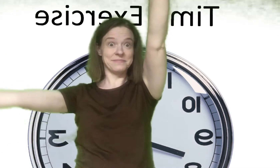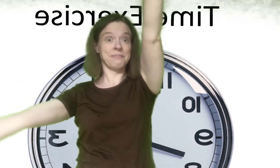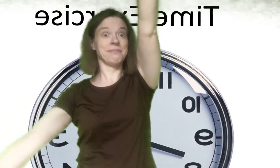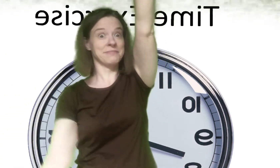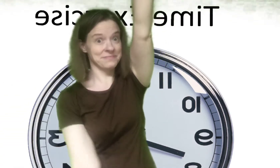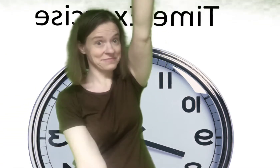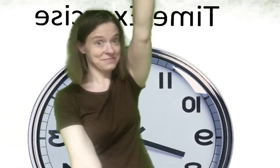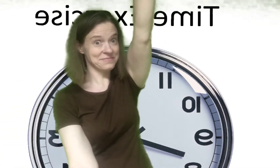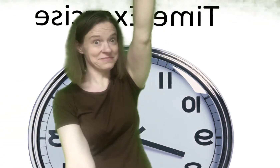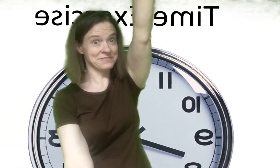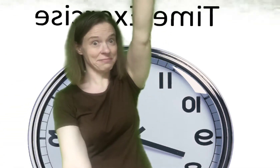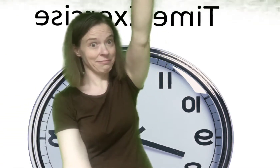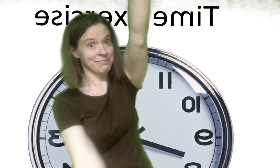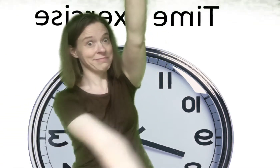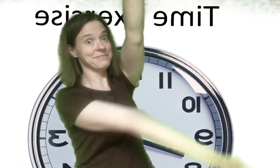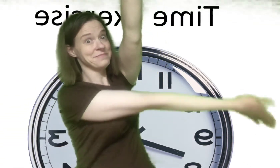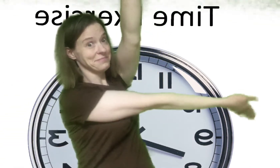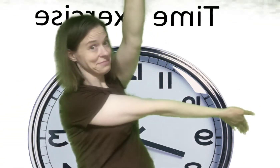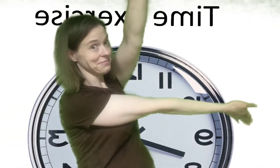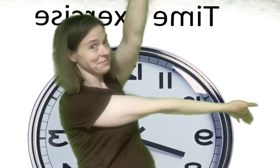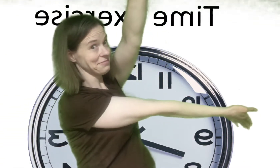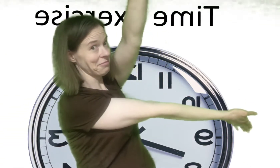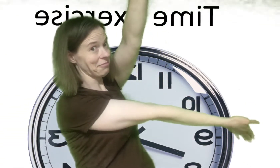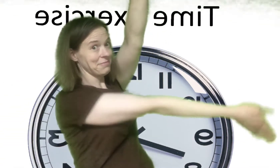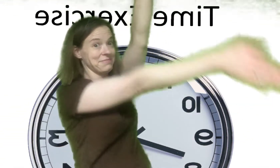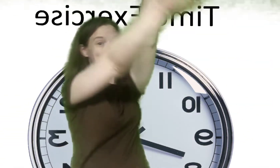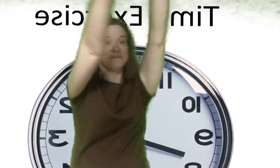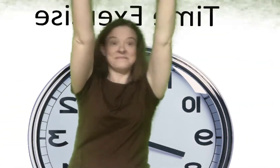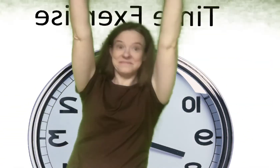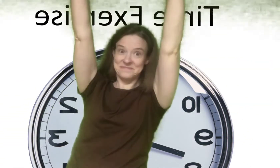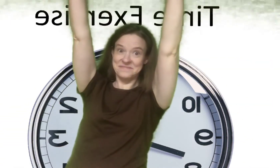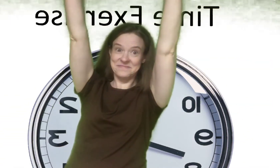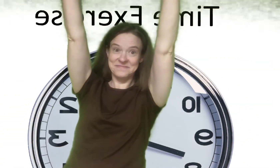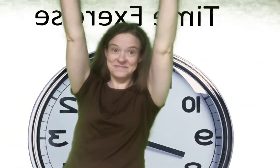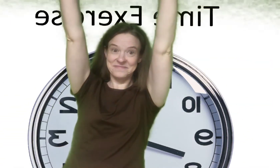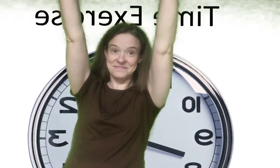9, 6, 3, and 12.